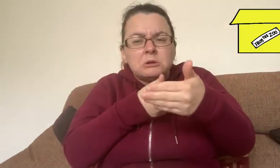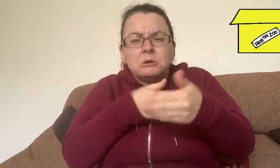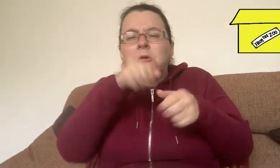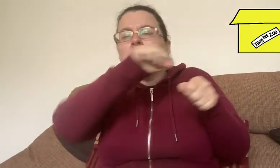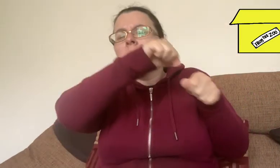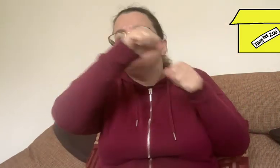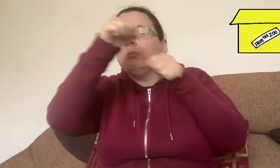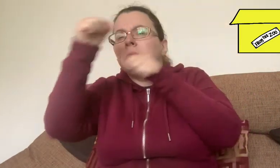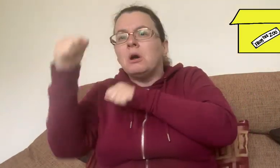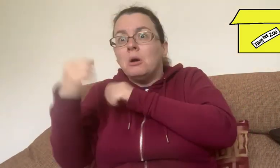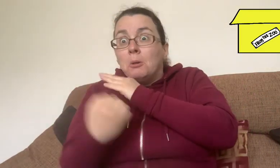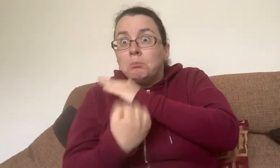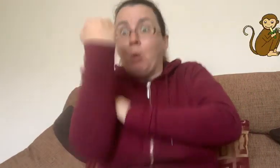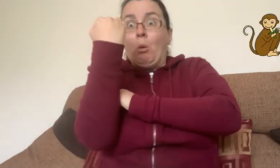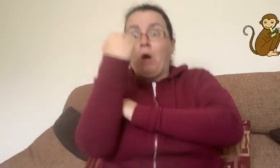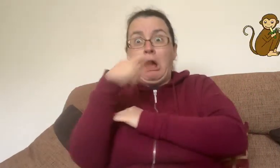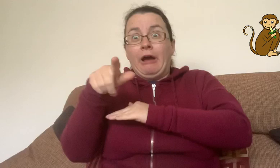So they sent me a monkey.